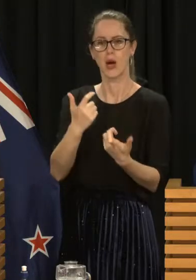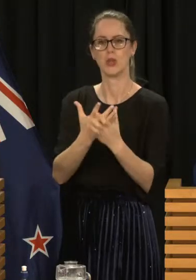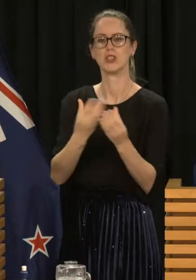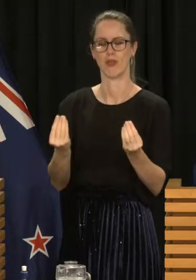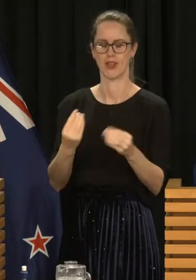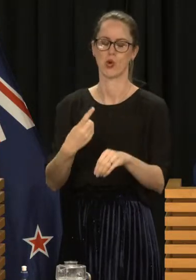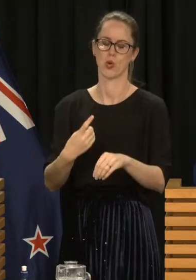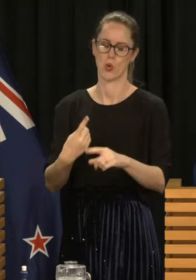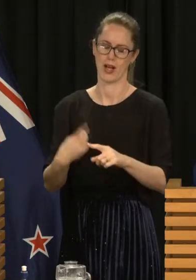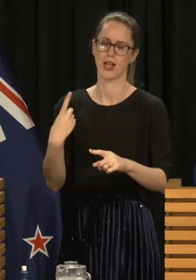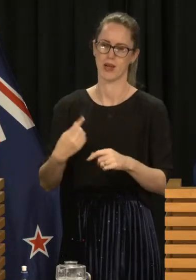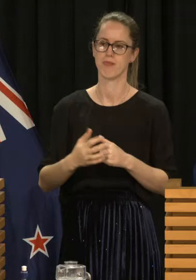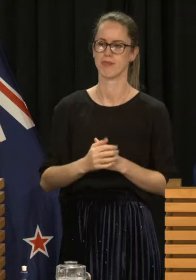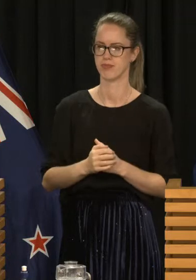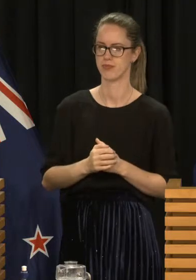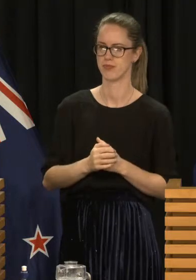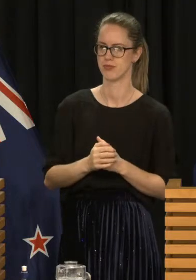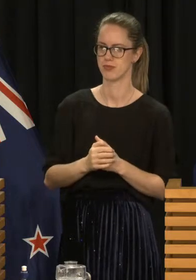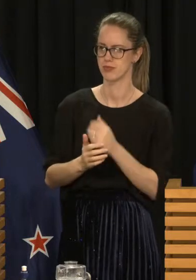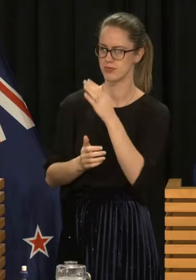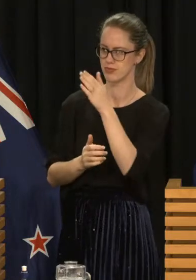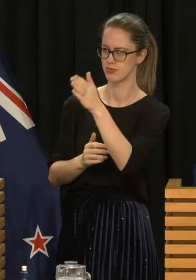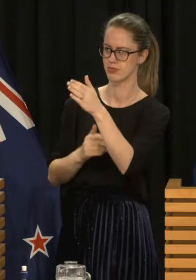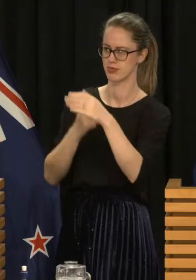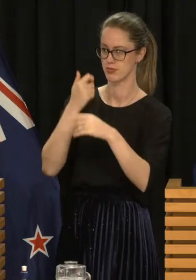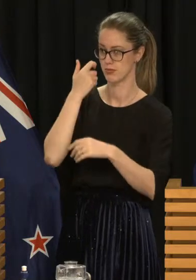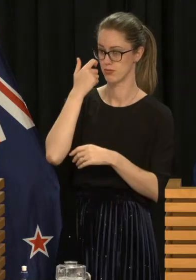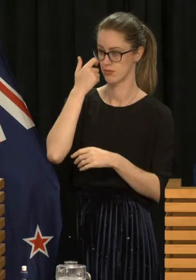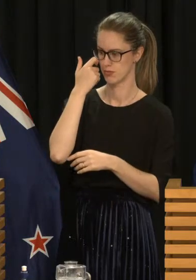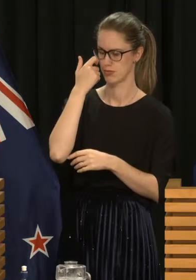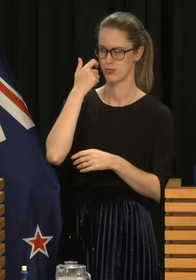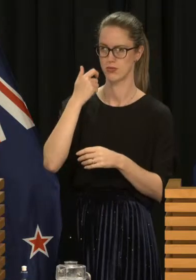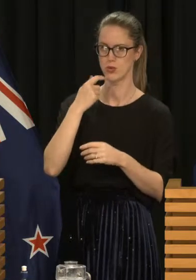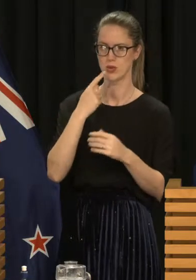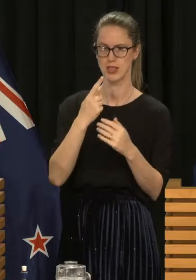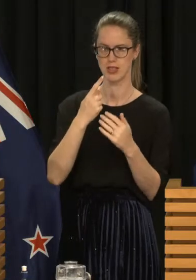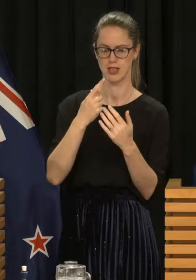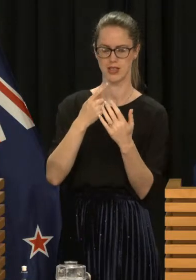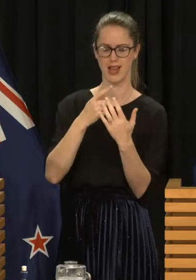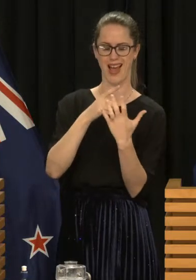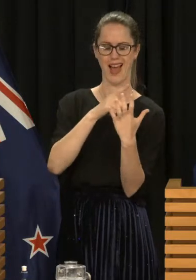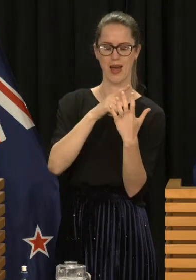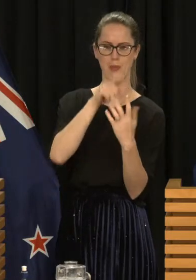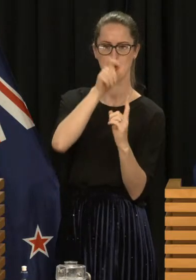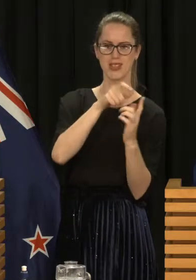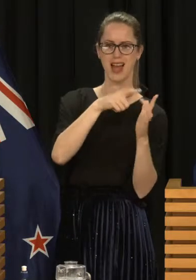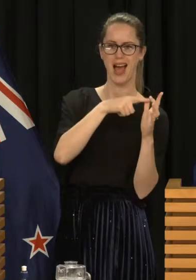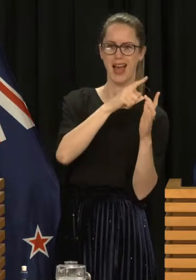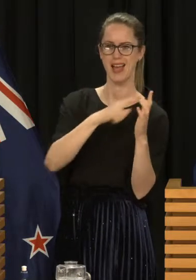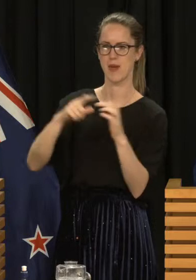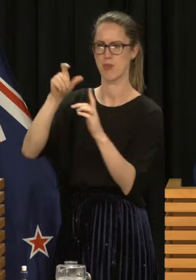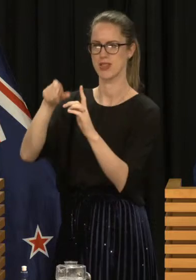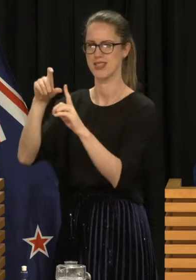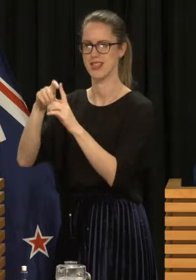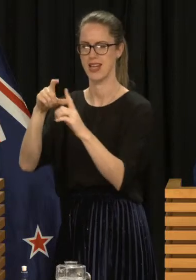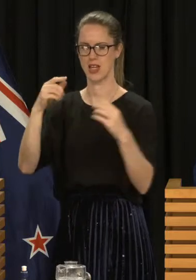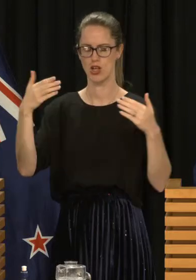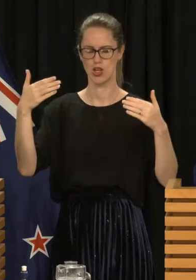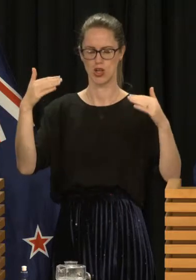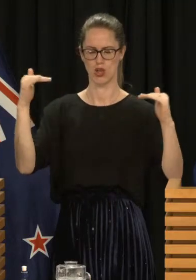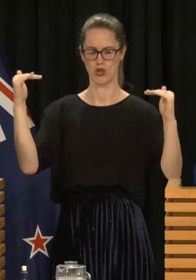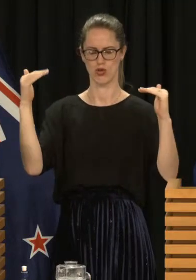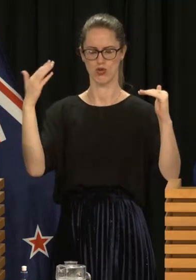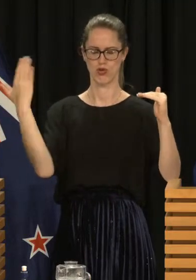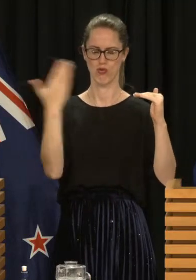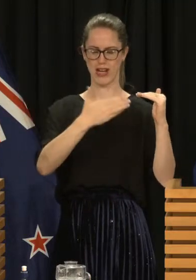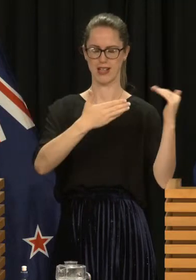that there weren't people out front today. How direct is you said case A and D have a direct genomic match? Does that show that there is no missing link